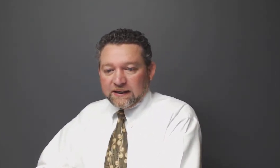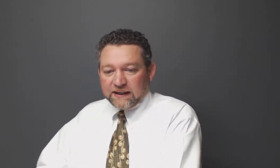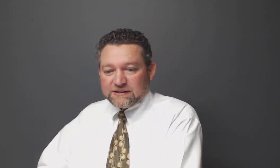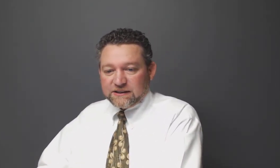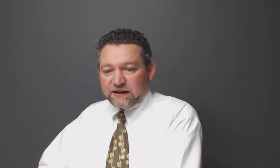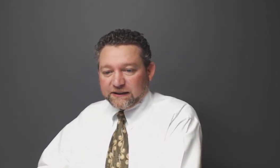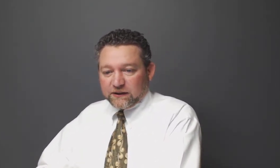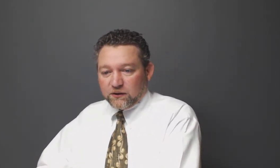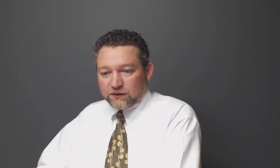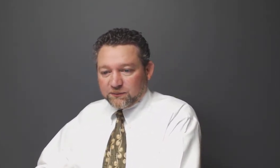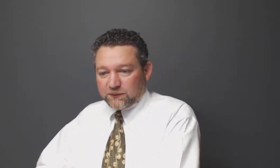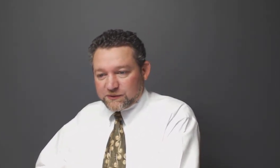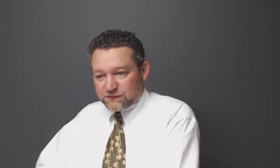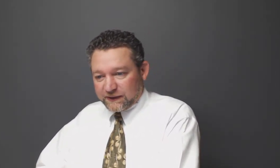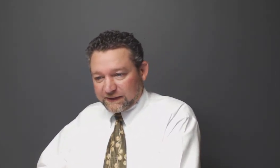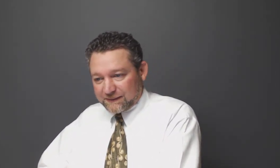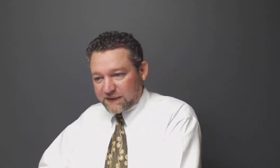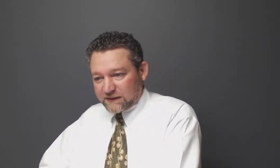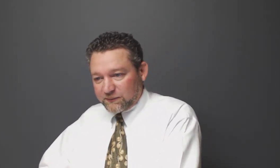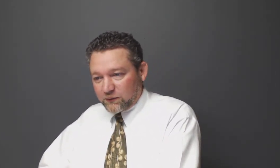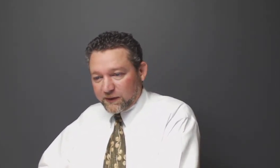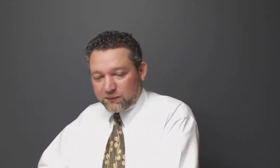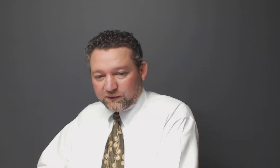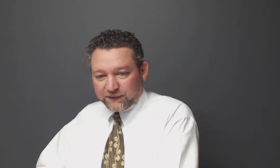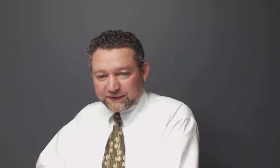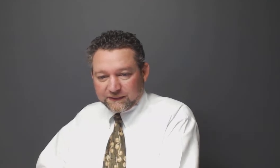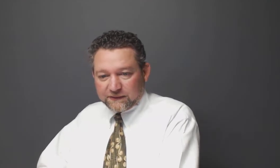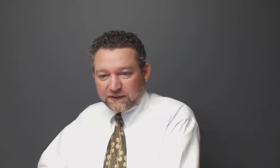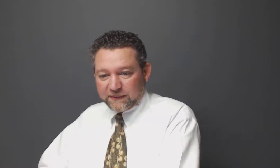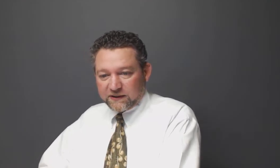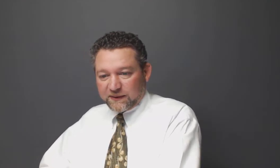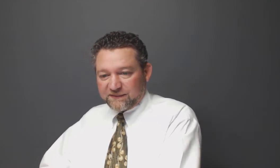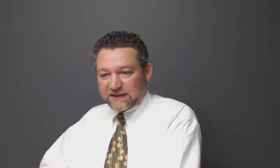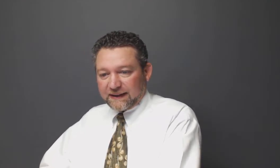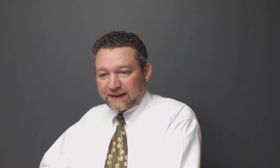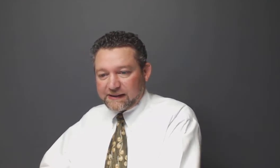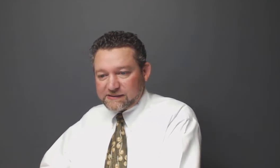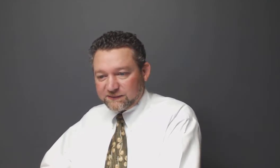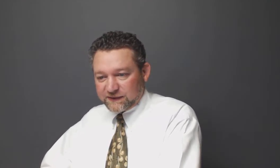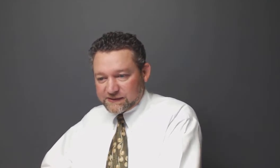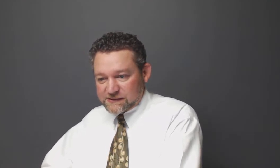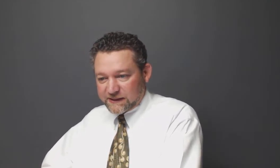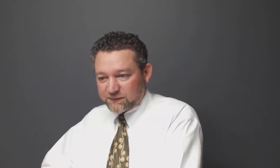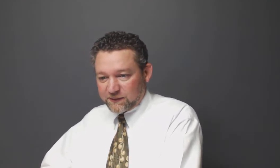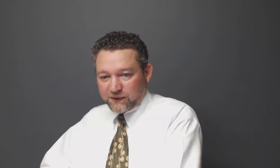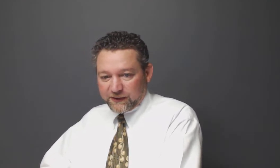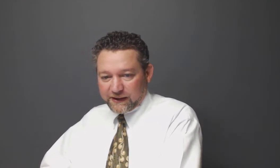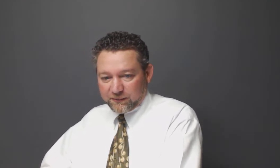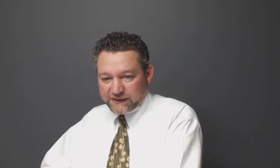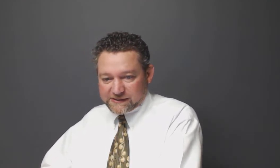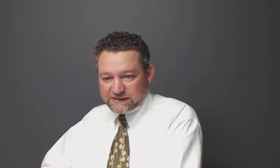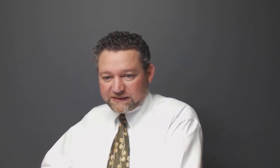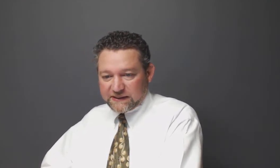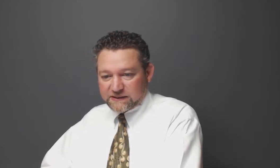18:32. It is God that girdeth me with strength and maketh my way perfect. He maketh my feet like hinds' feet and setteth me upon high places. He teaches